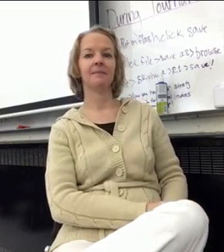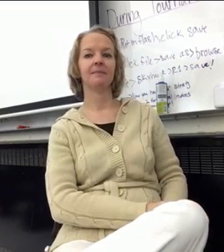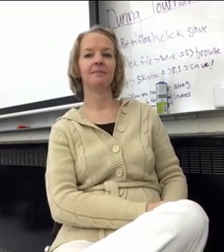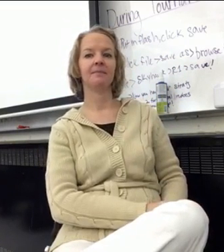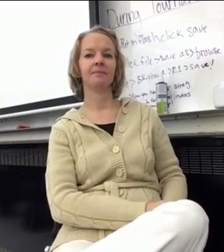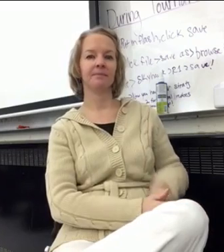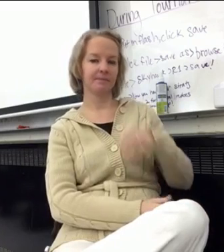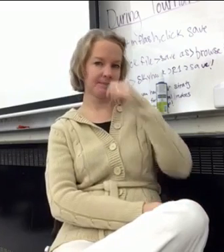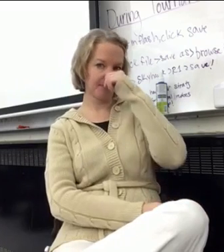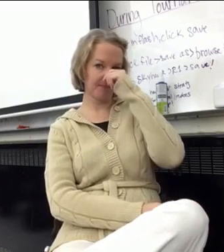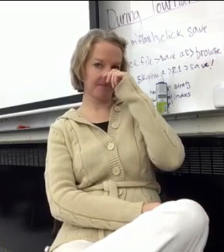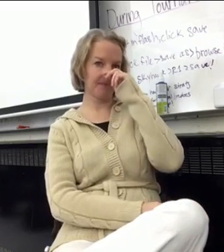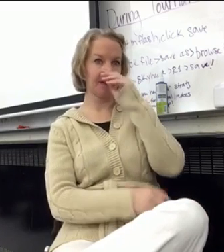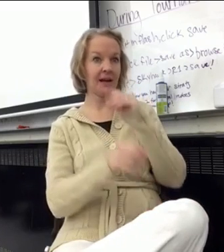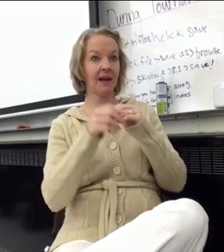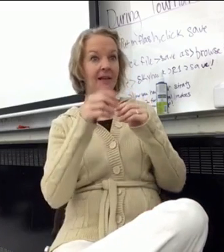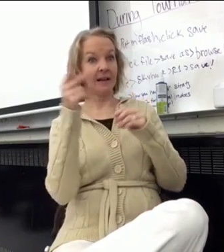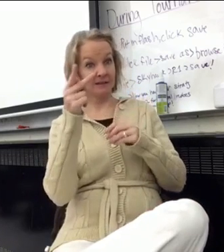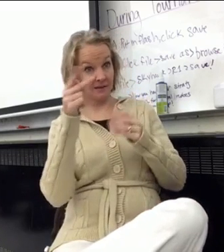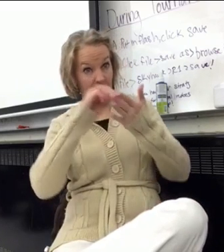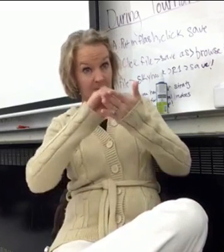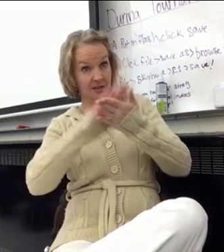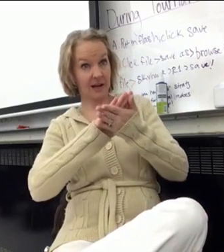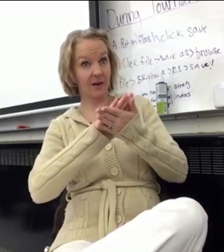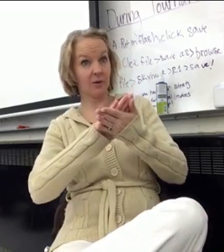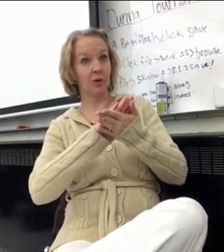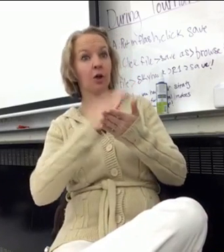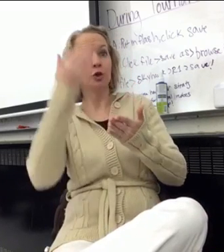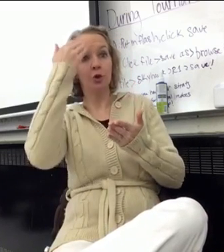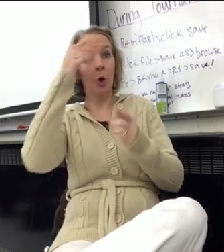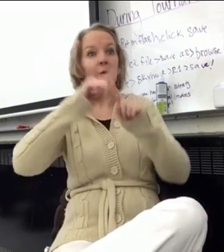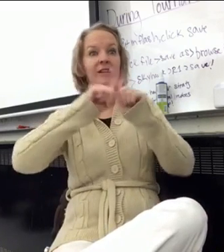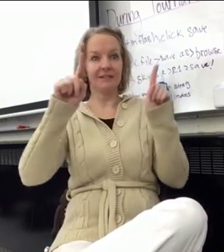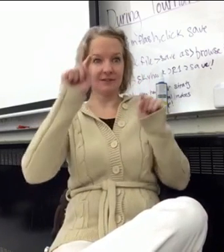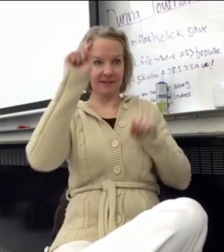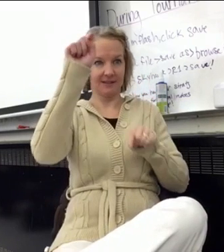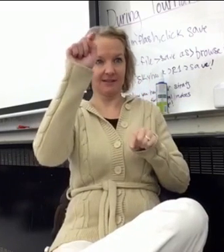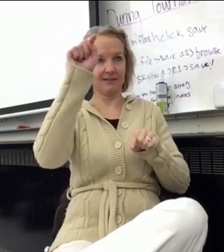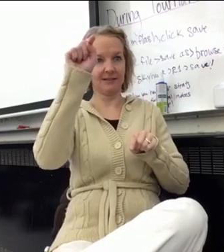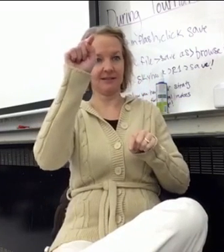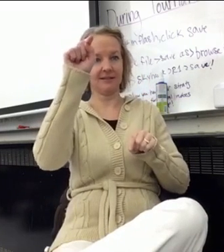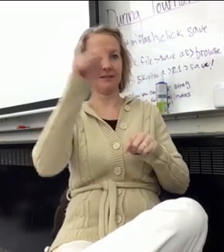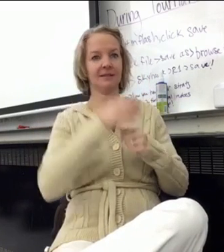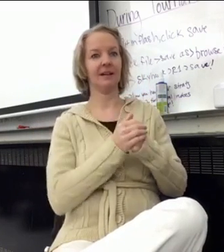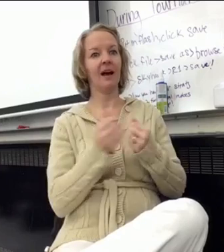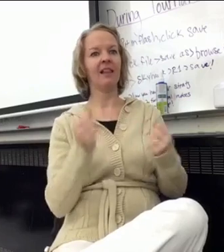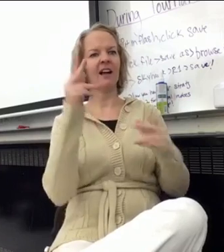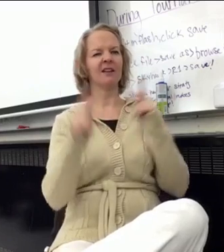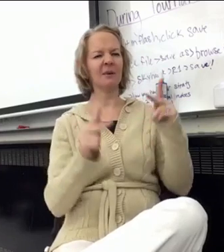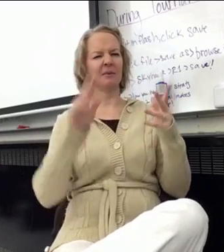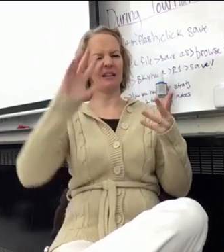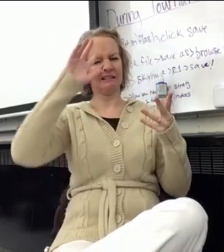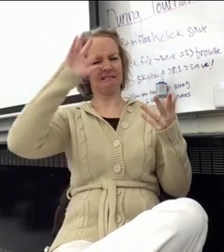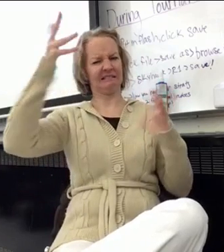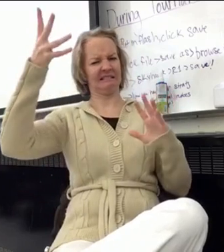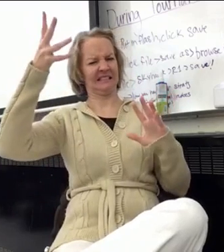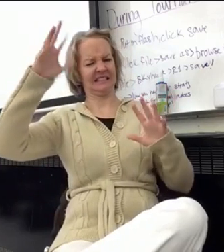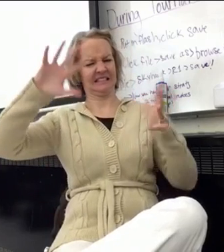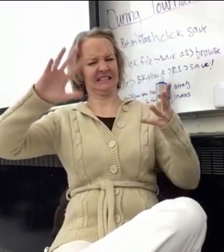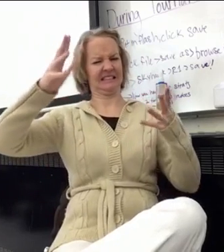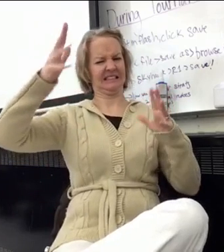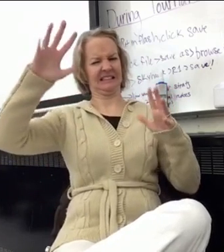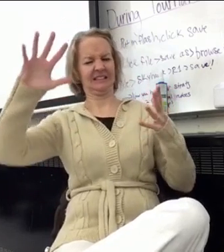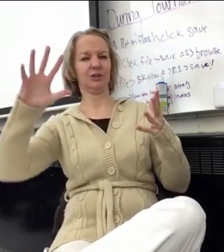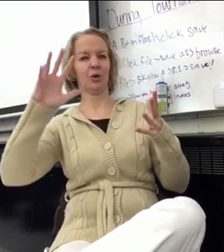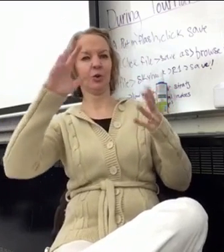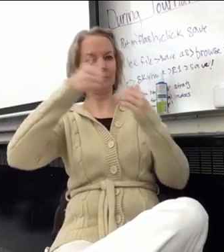And if you will go ahead and put next to it to know the difference between the two. A lot of people get them super confused, so make sure